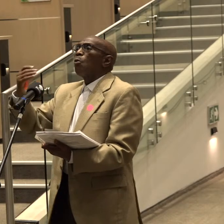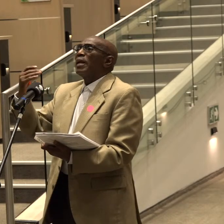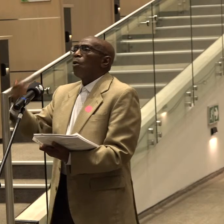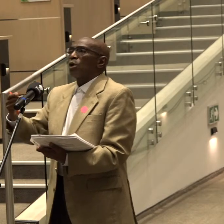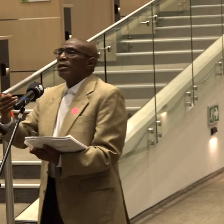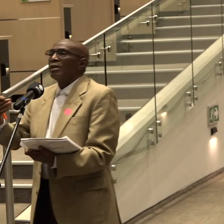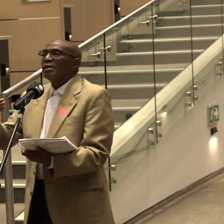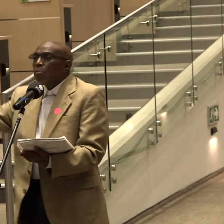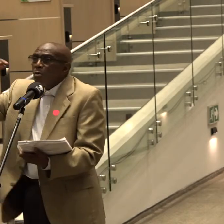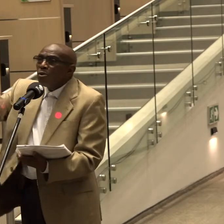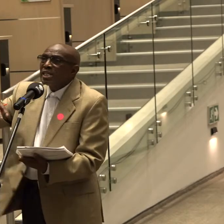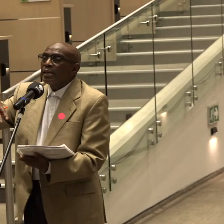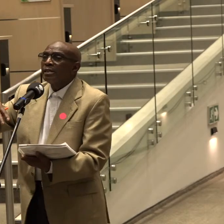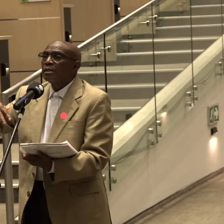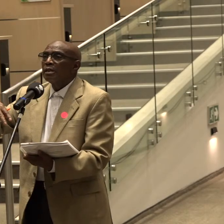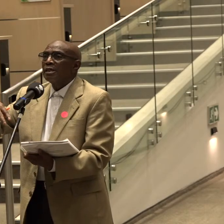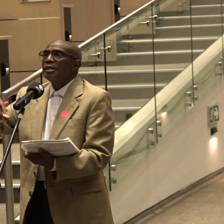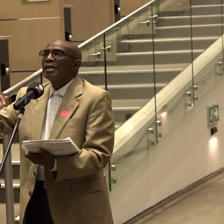foreign